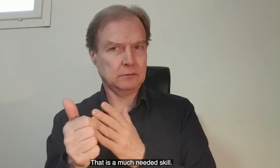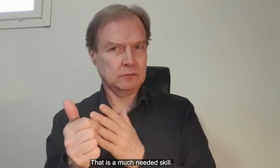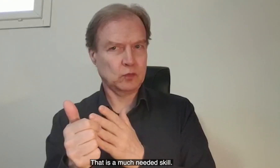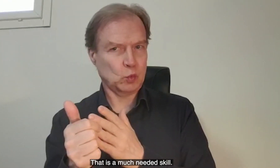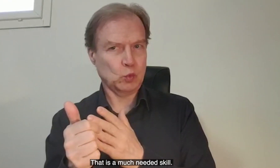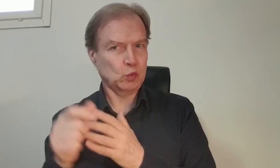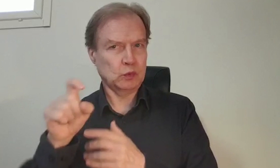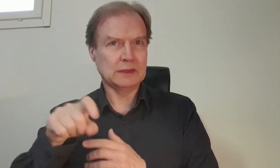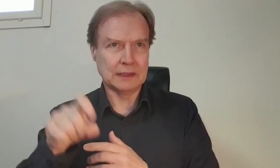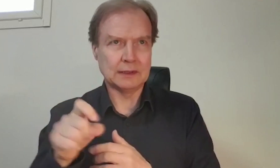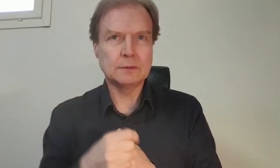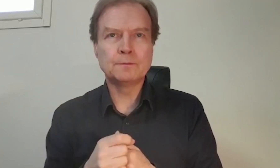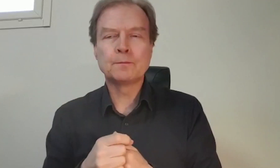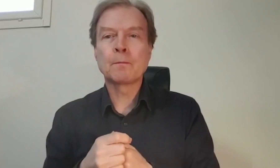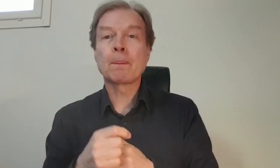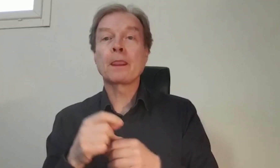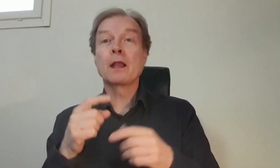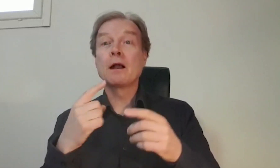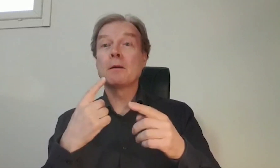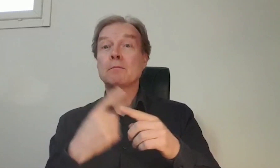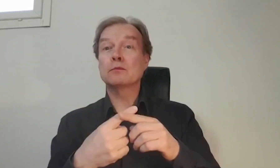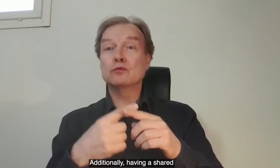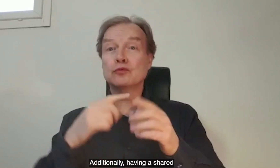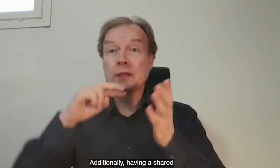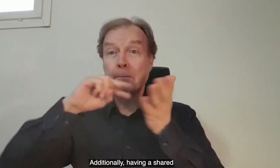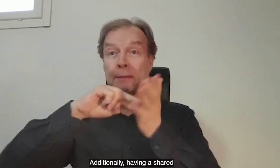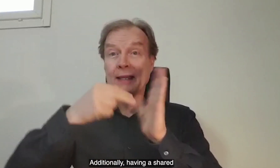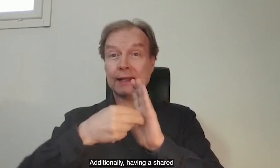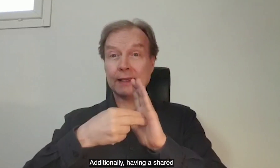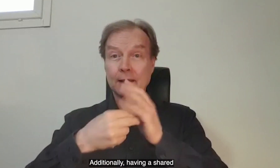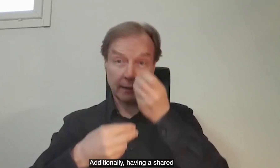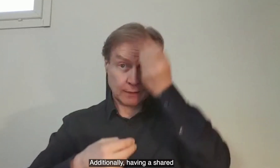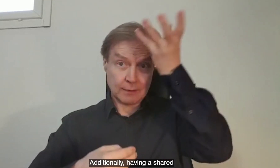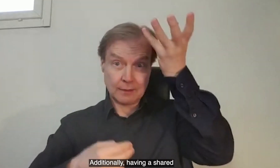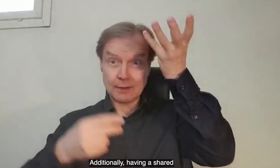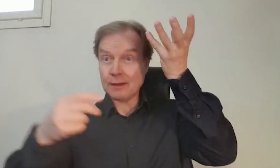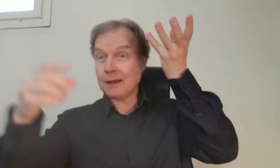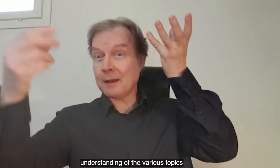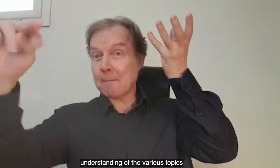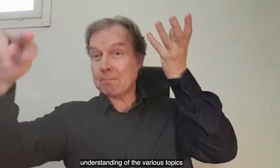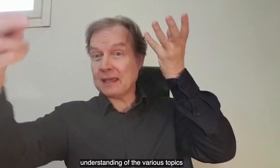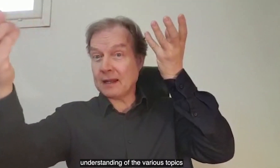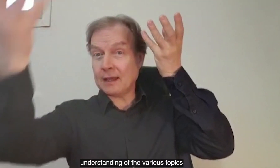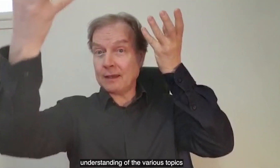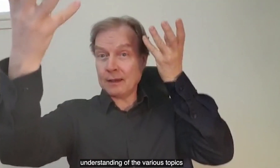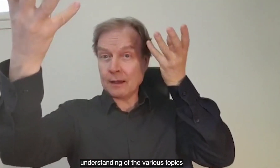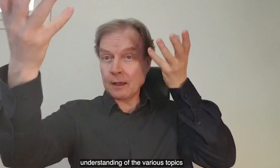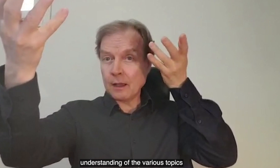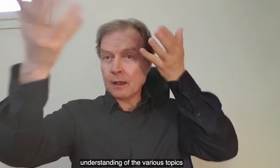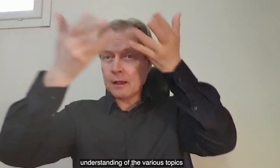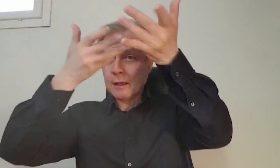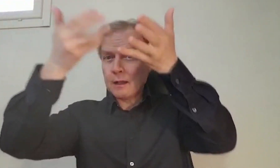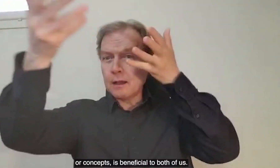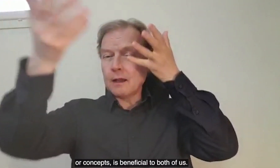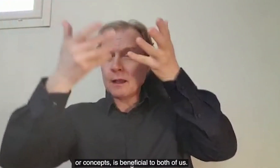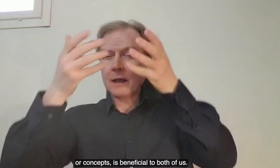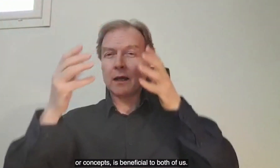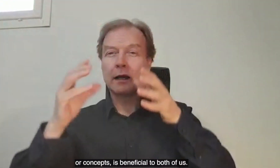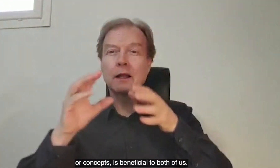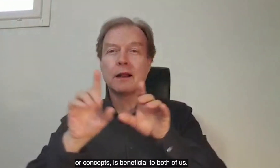hidden agenda of others in the room. That is a much needed skill. Additionally, having a shared understanding of